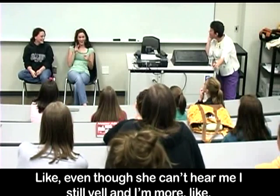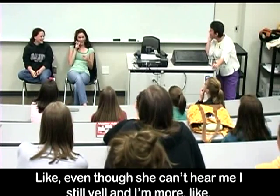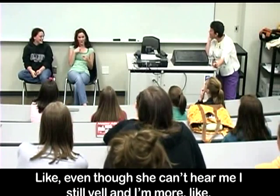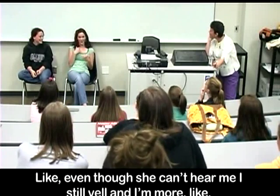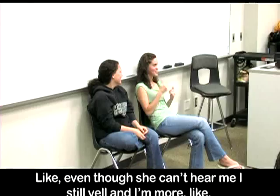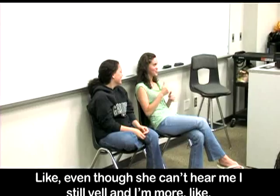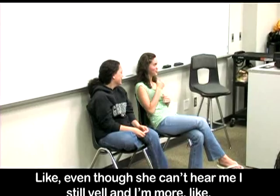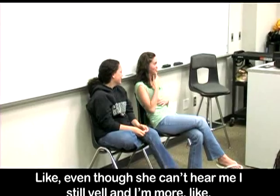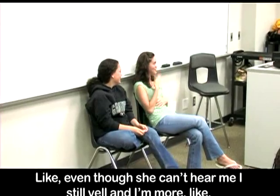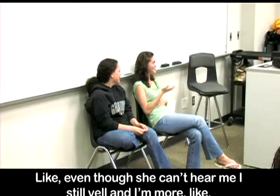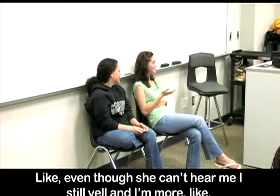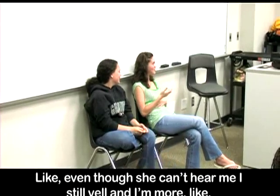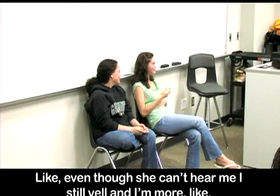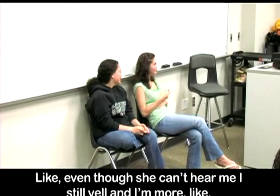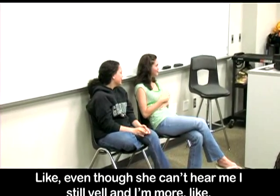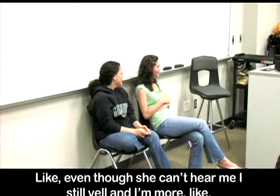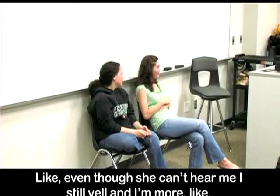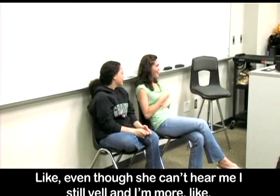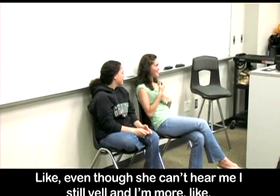hear me, I still like,